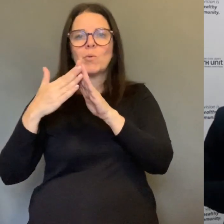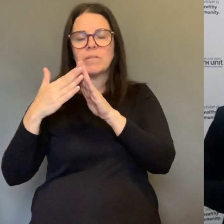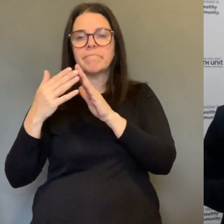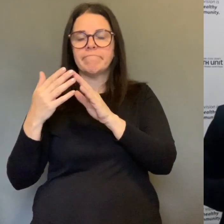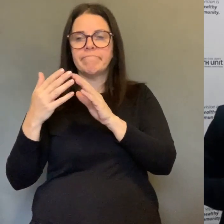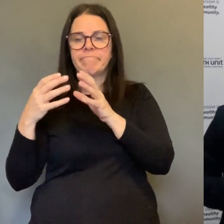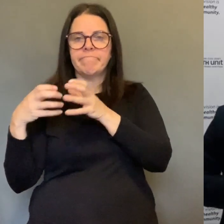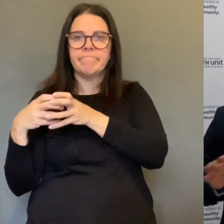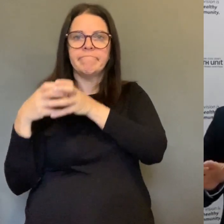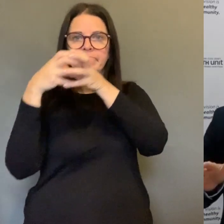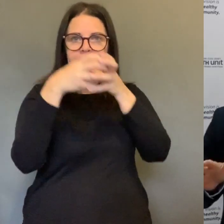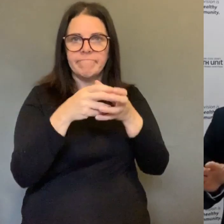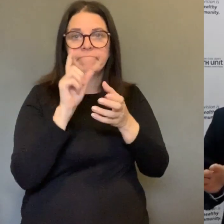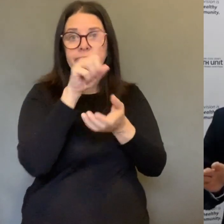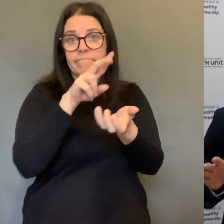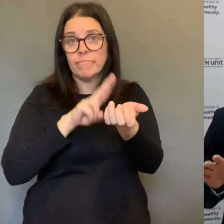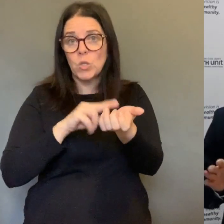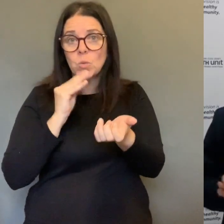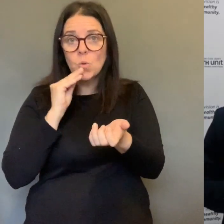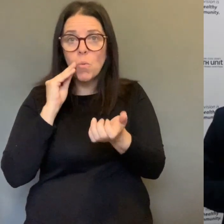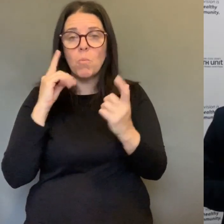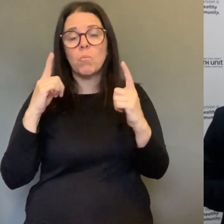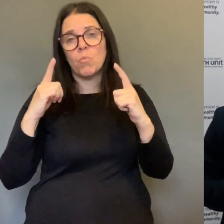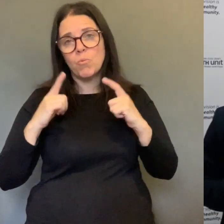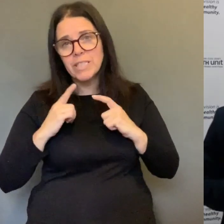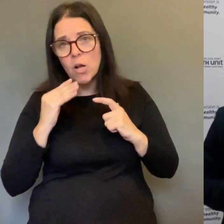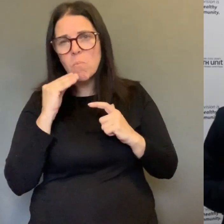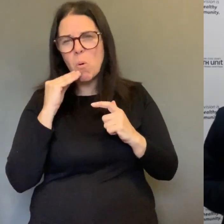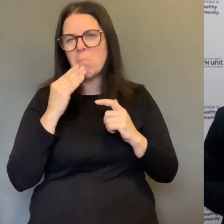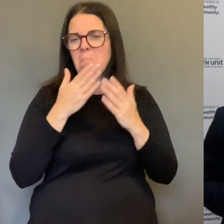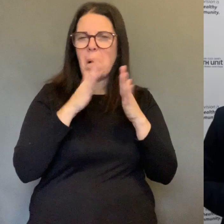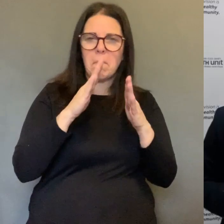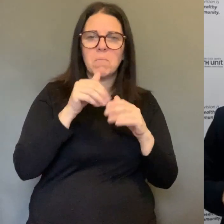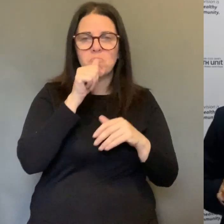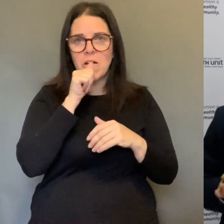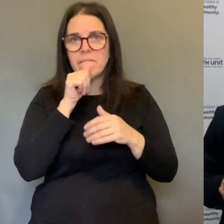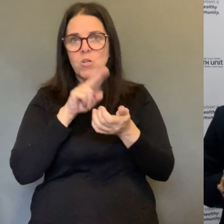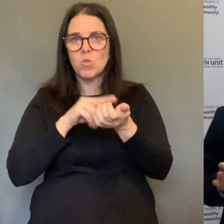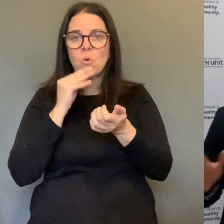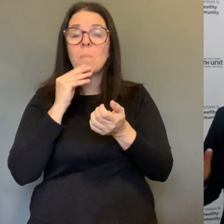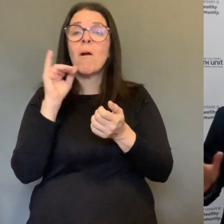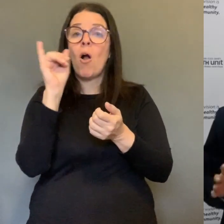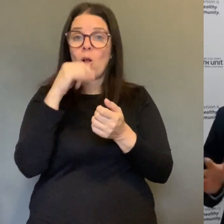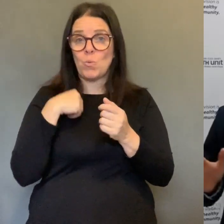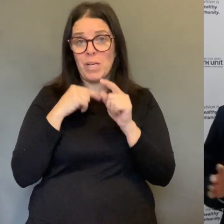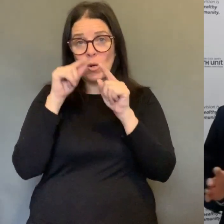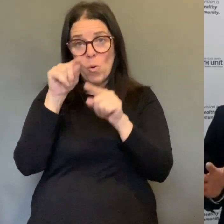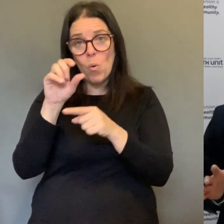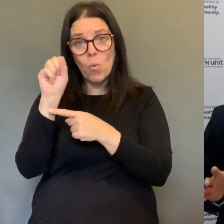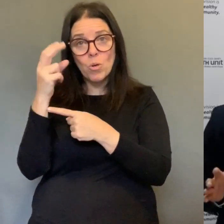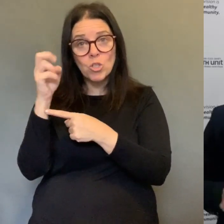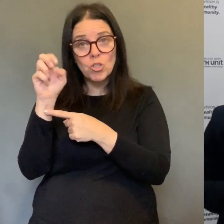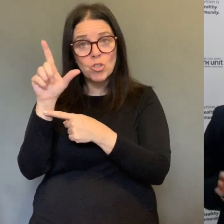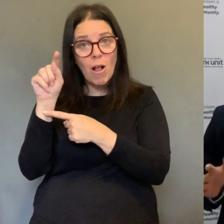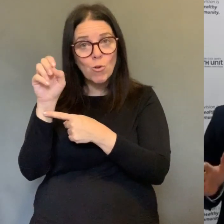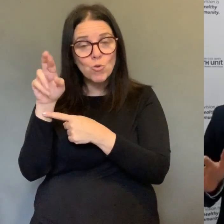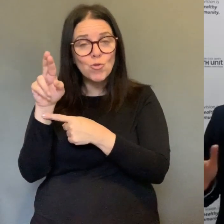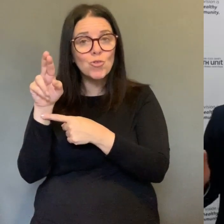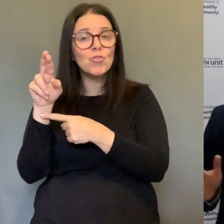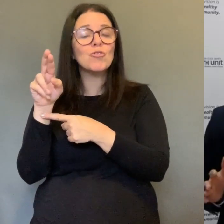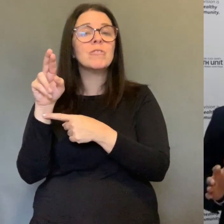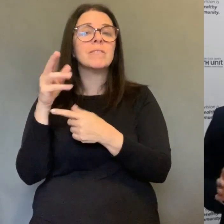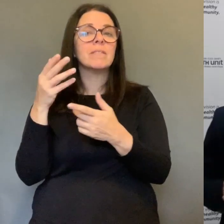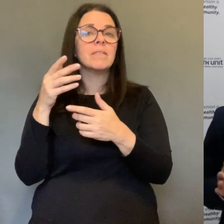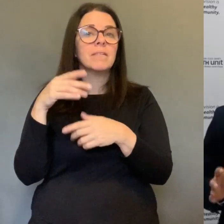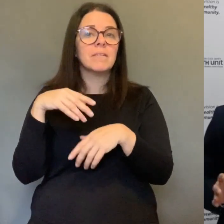happening at the other side as well, and our staff are, depending on their level of expertise and their role